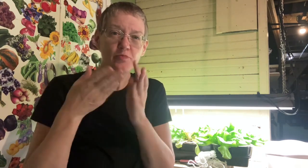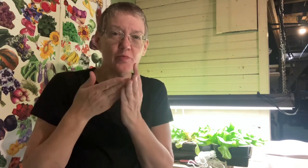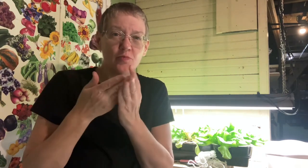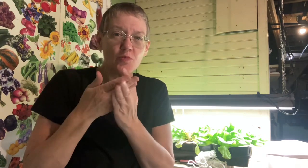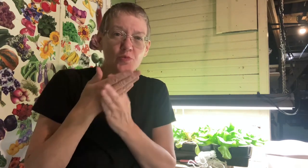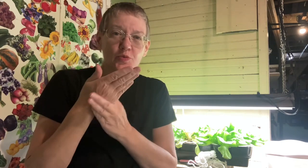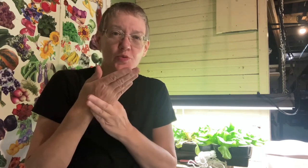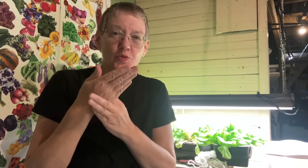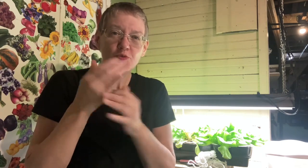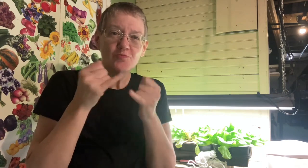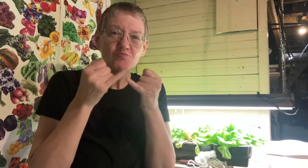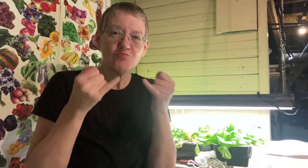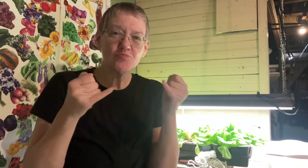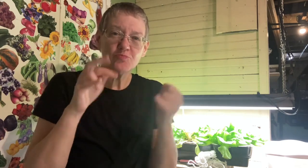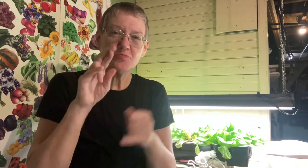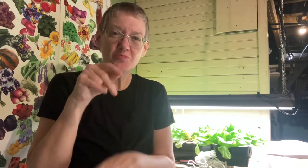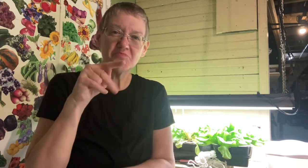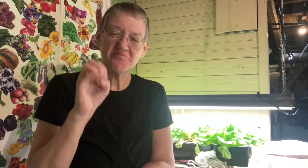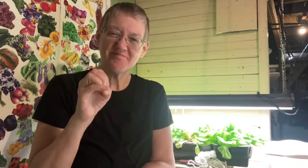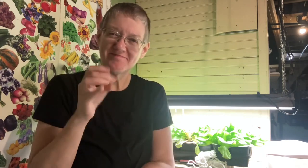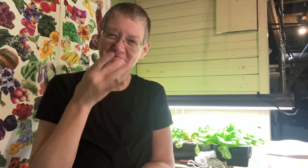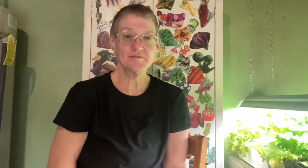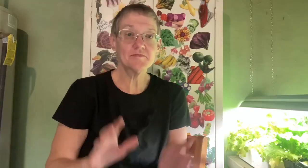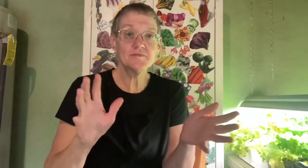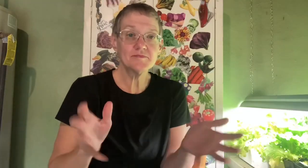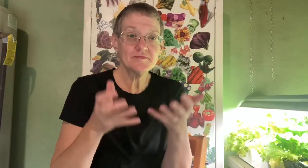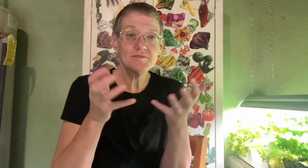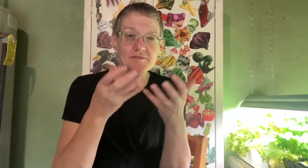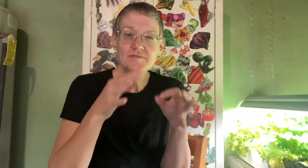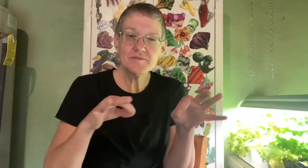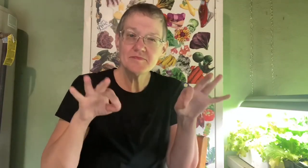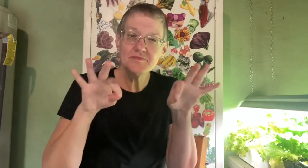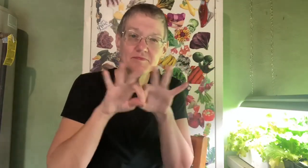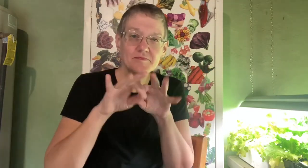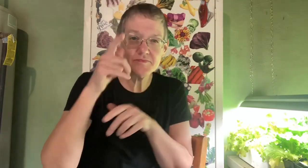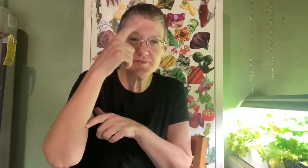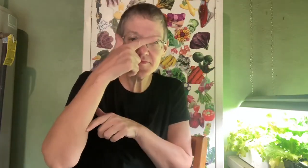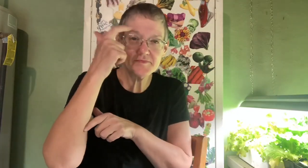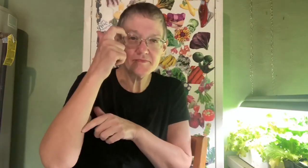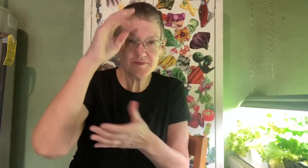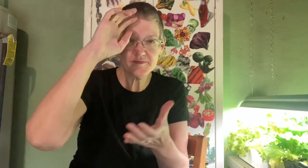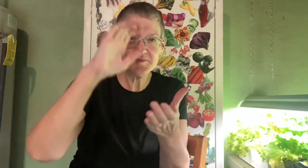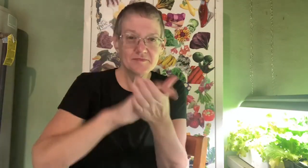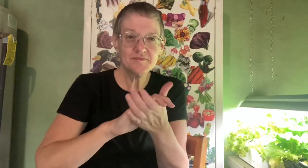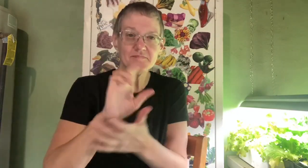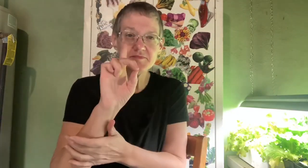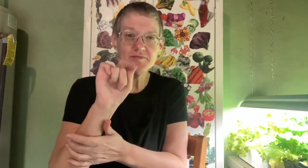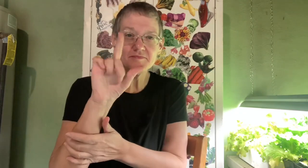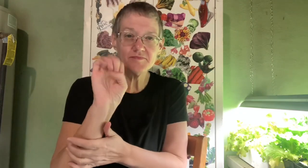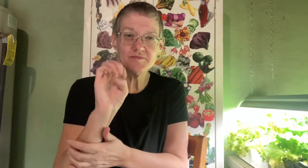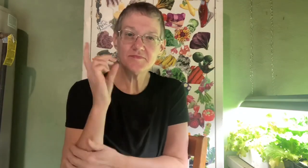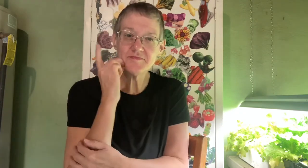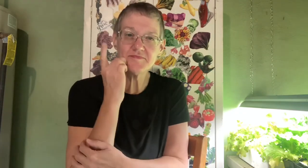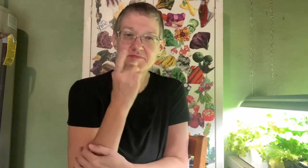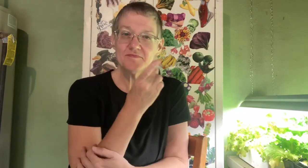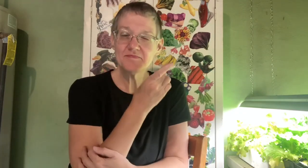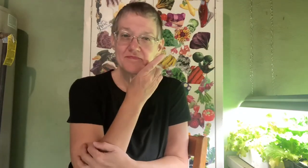in through that rope. Interesting. Now, growing lettuce is important to me